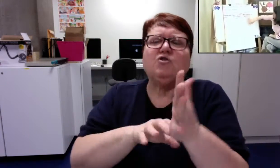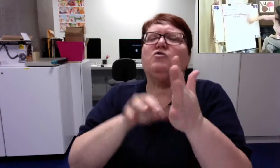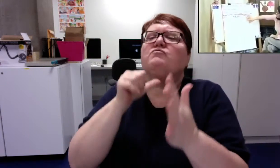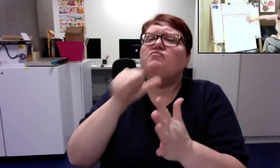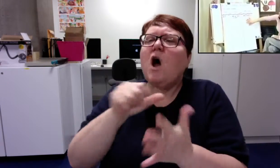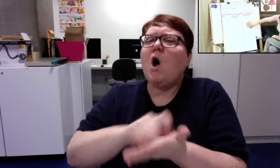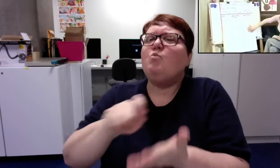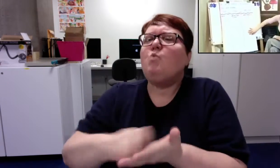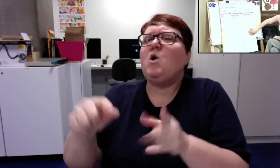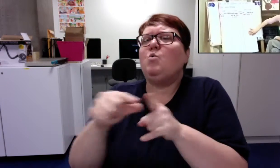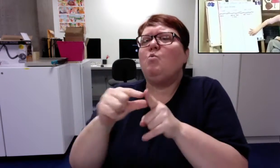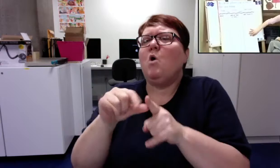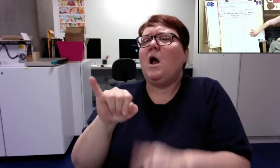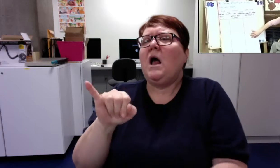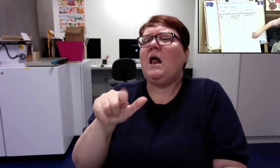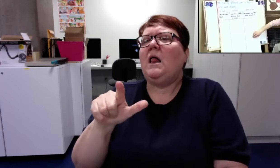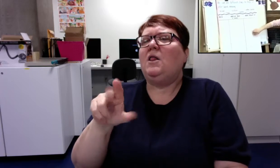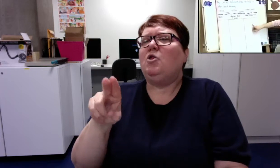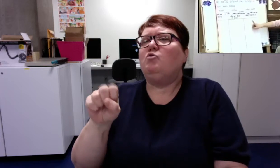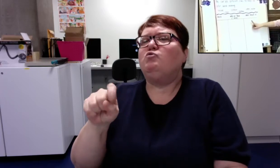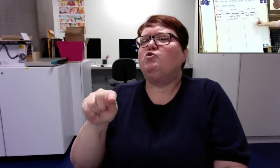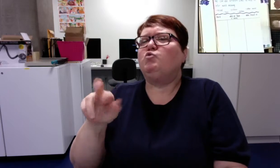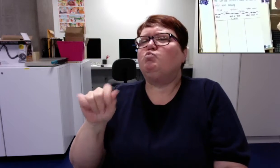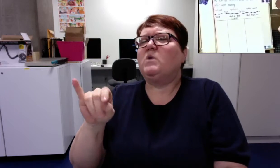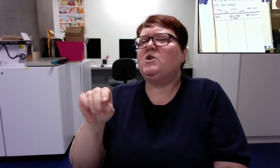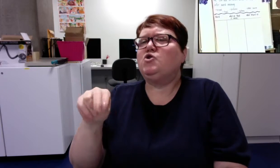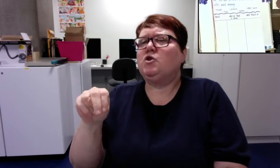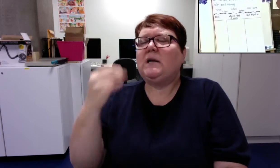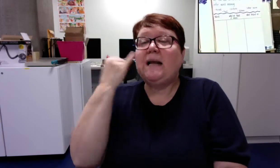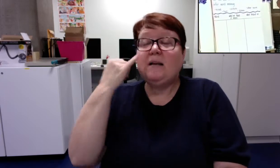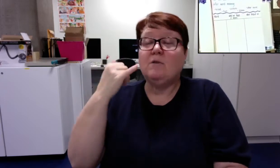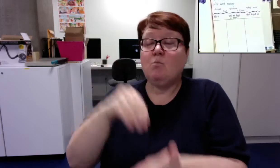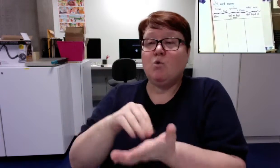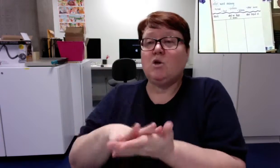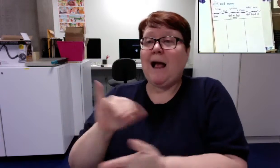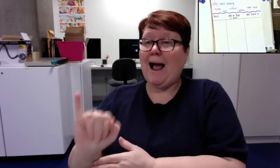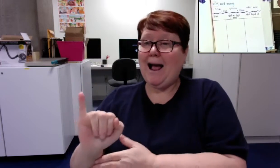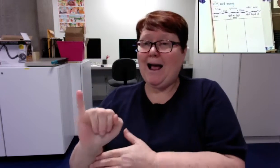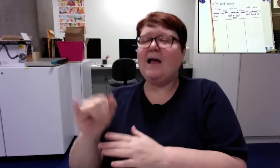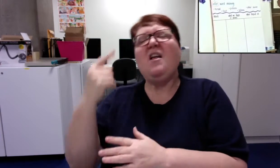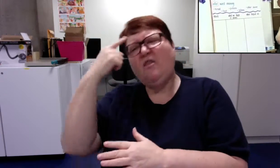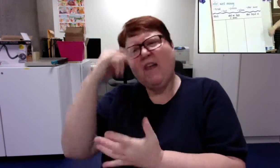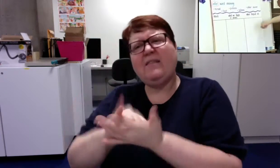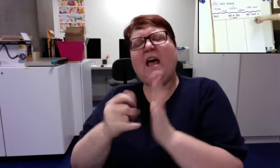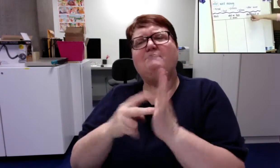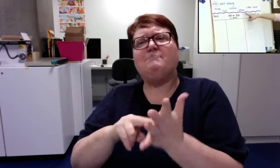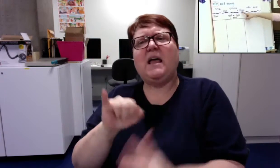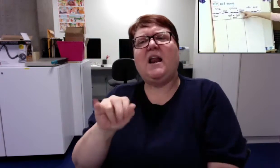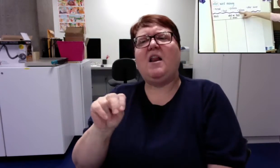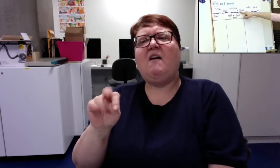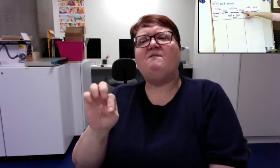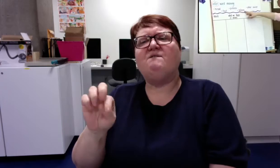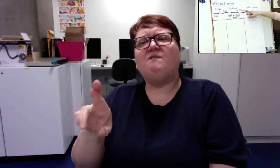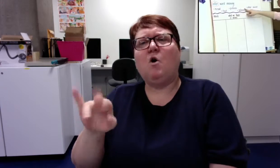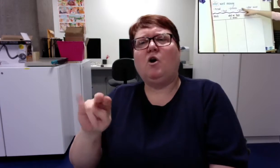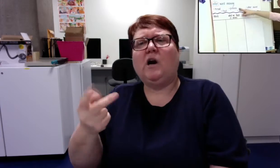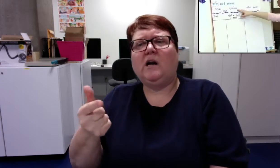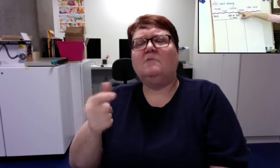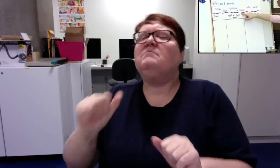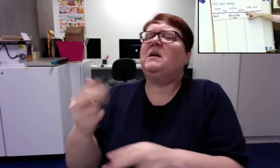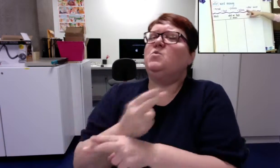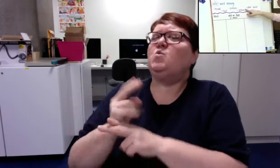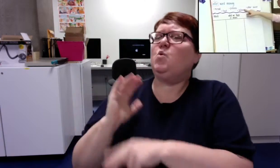we write down what helped us, if we just put an I, we'll think that's inferring because we know we use I for infer. We can use our